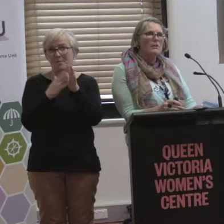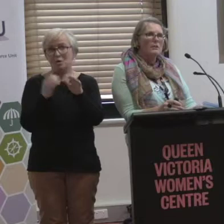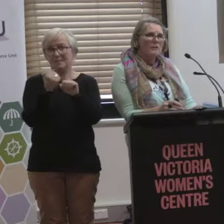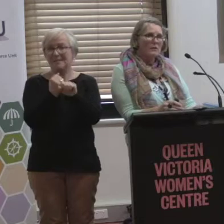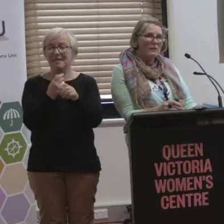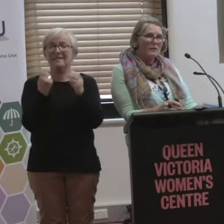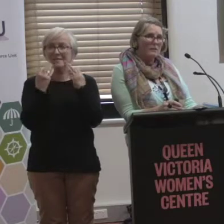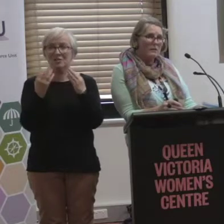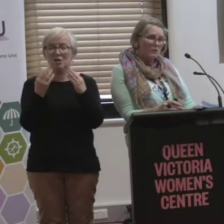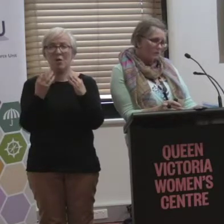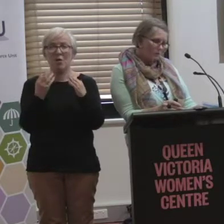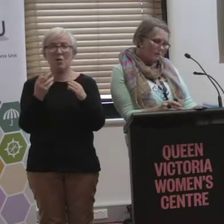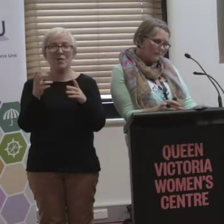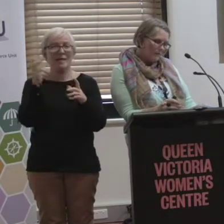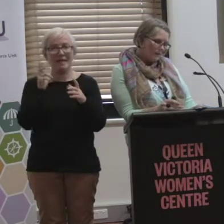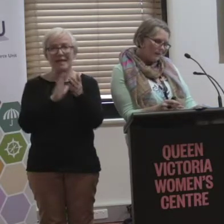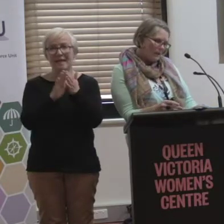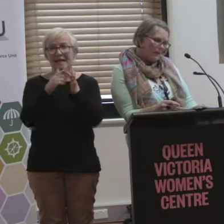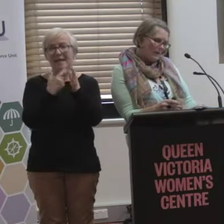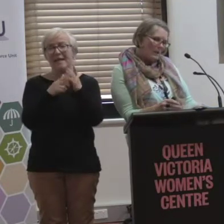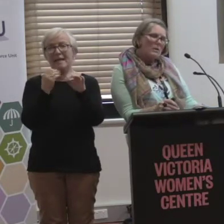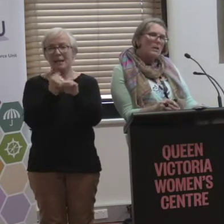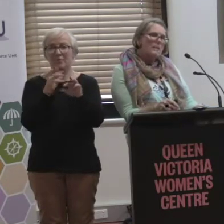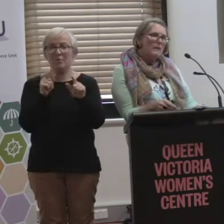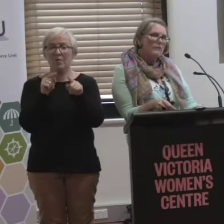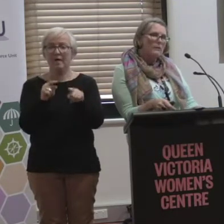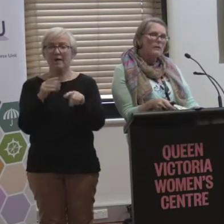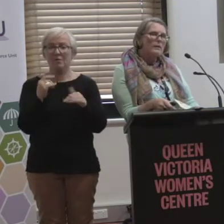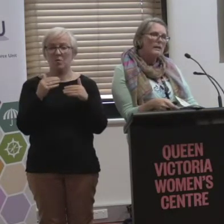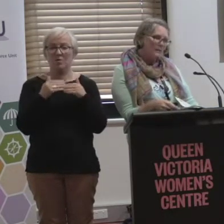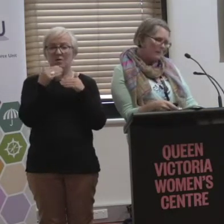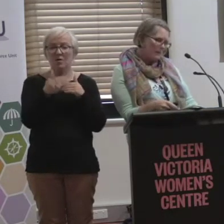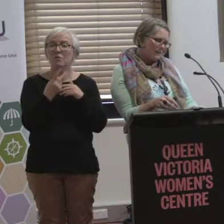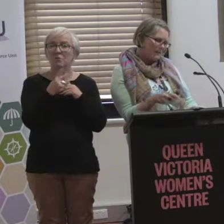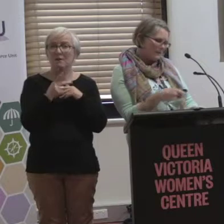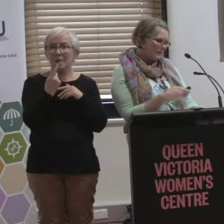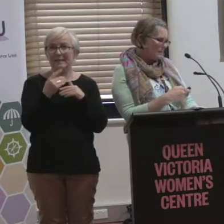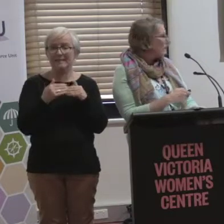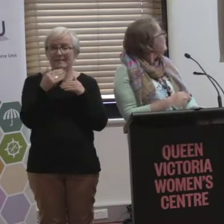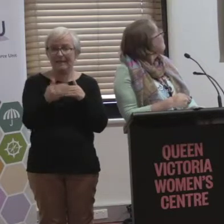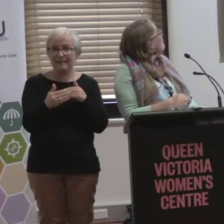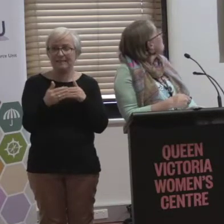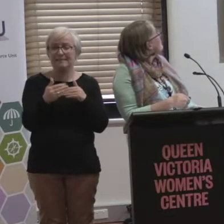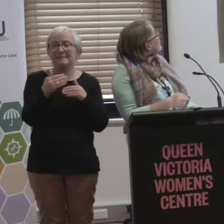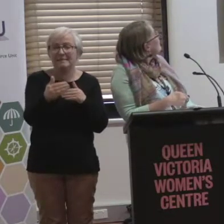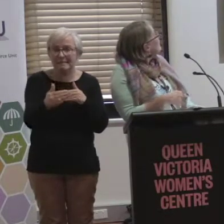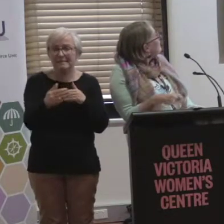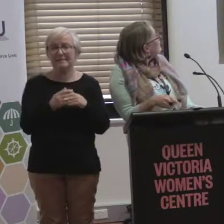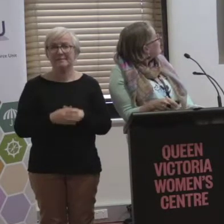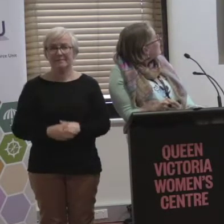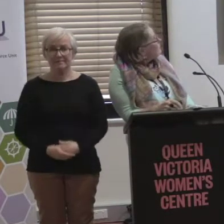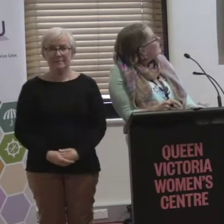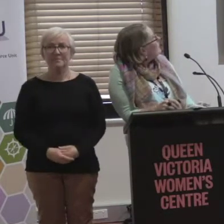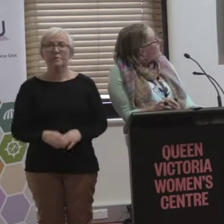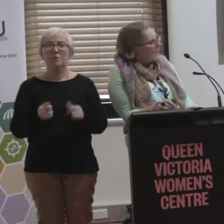no hearing for a temporary urgent order, and it can be only made for 21 days and it can be extended again.